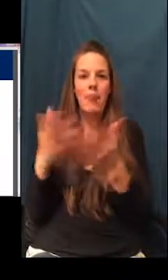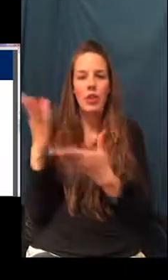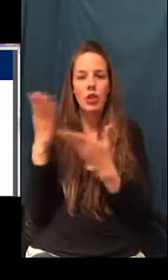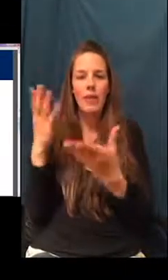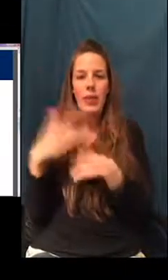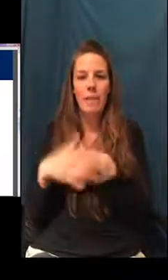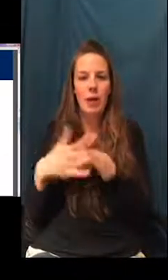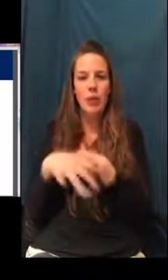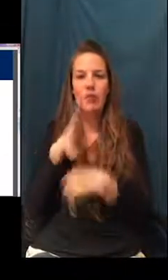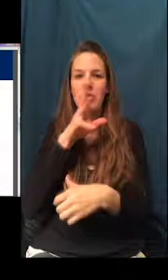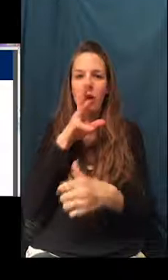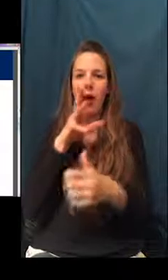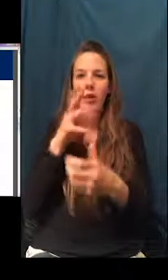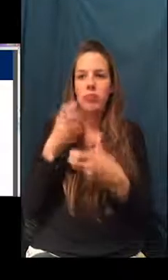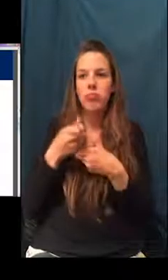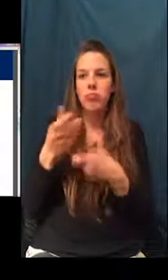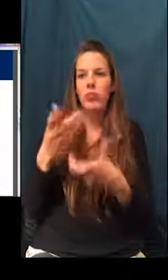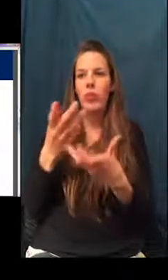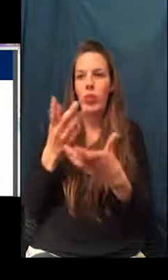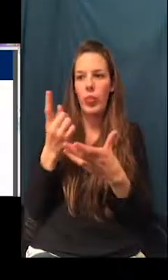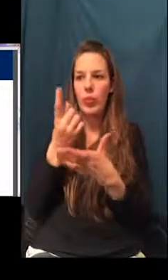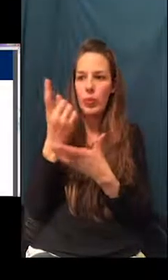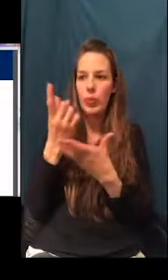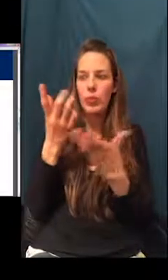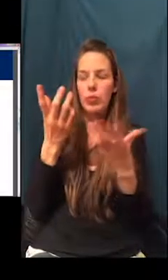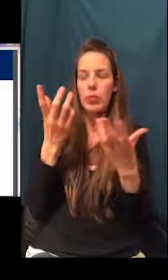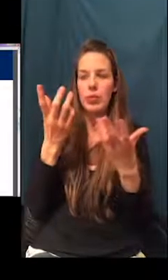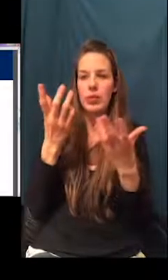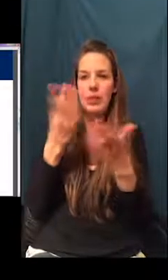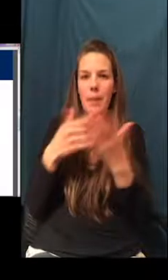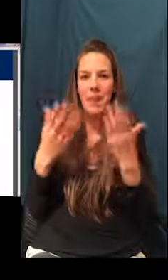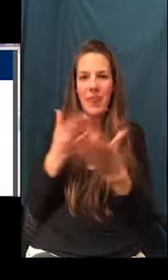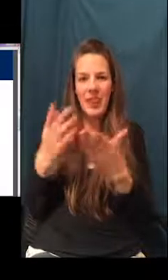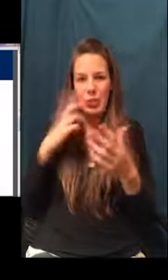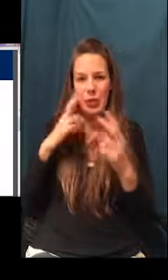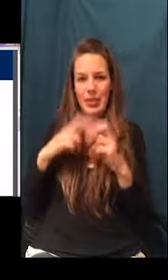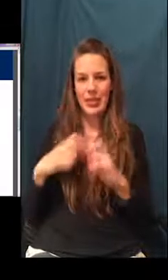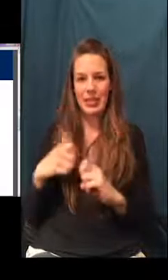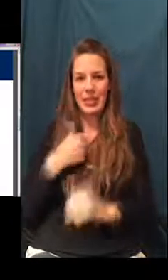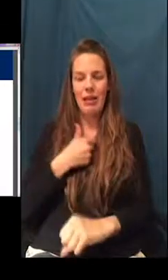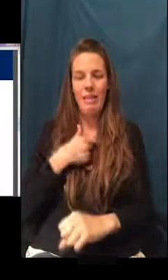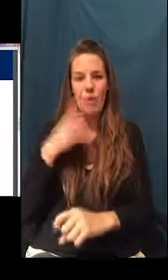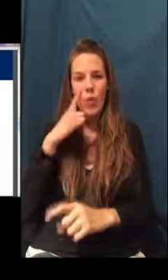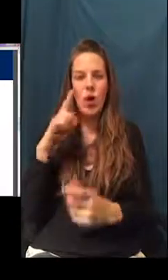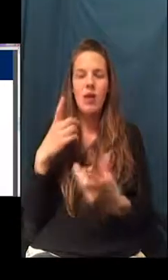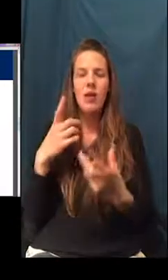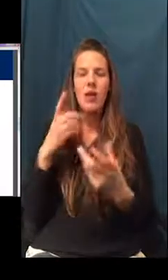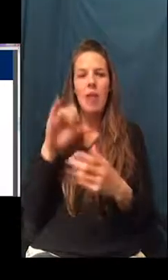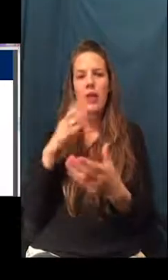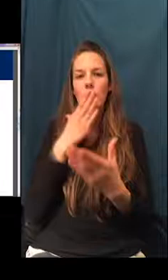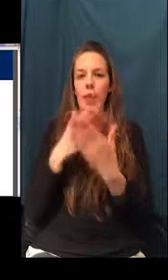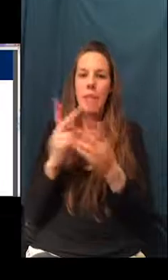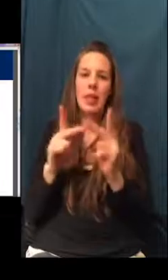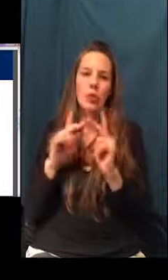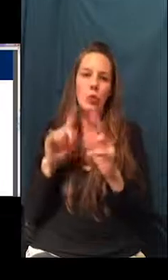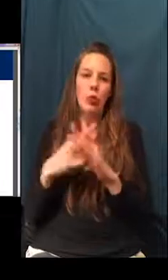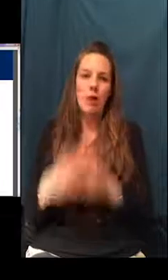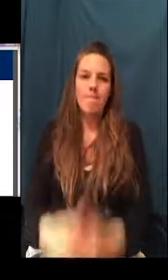services to talk through some of the findings of what you're assessing yourself for would probably be a good place to